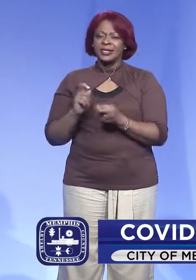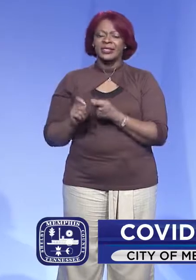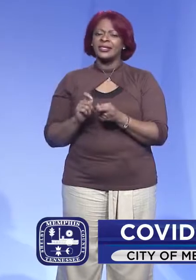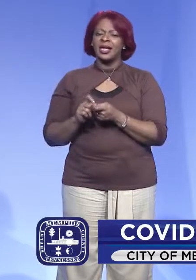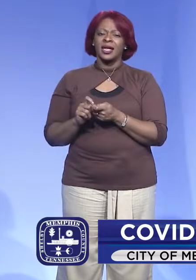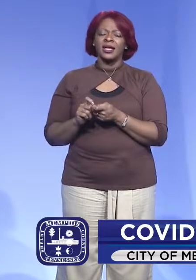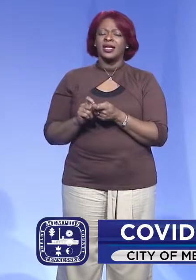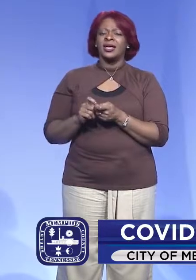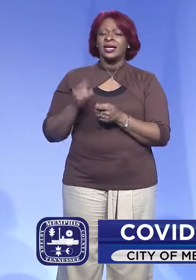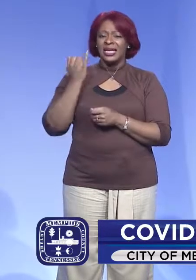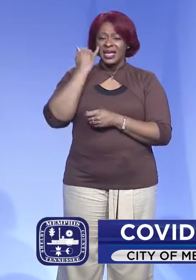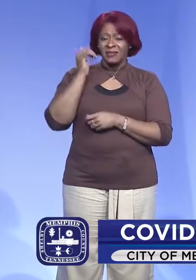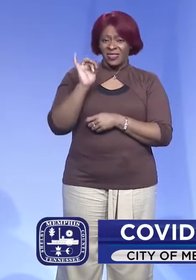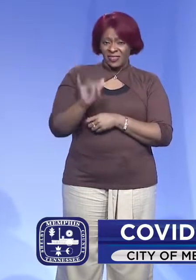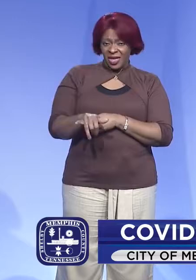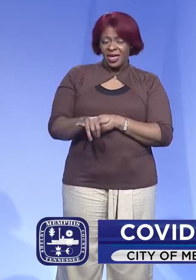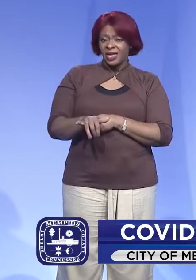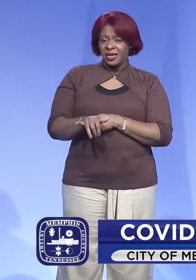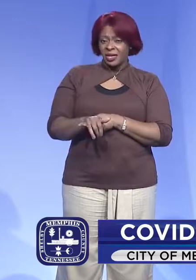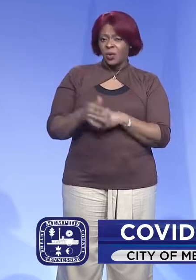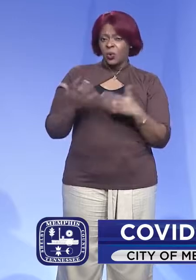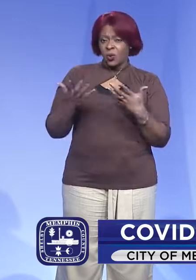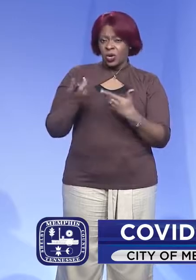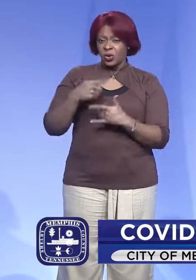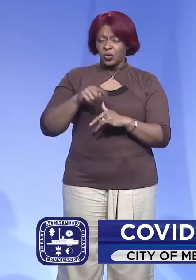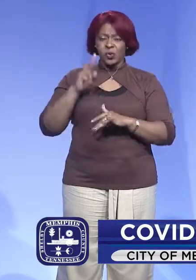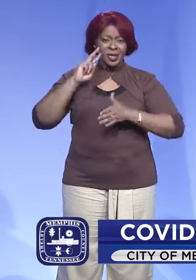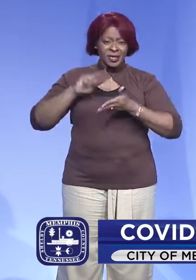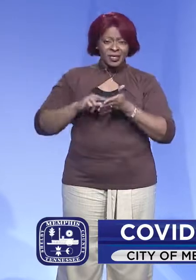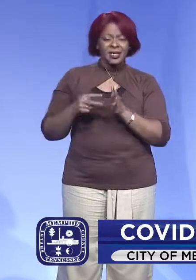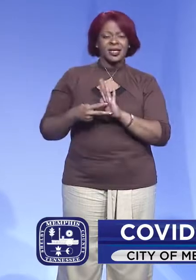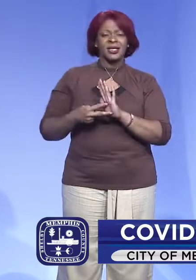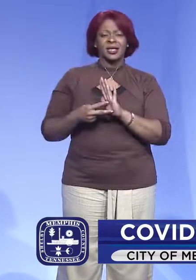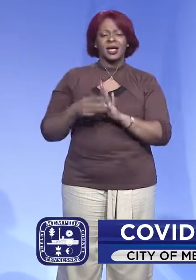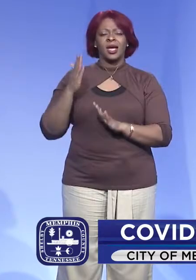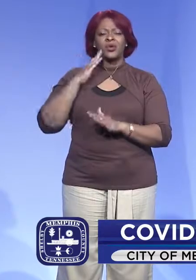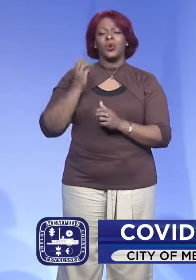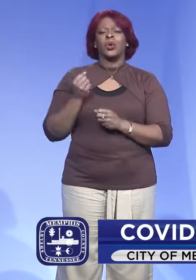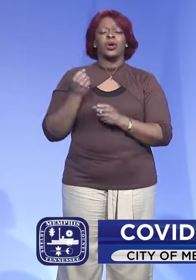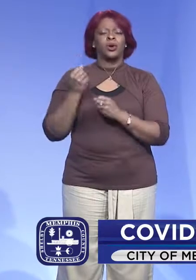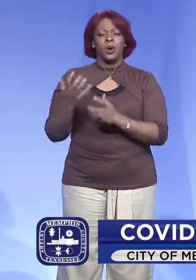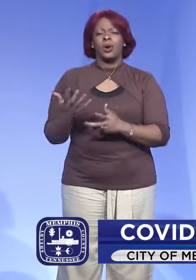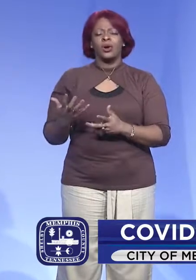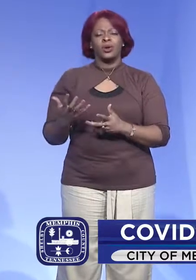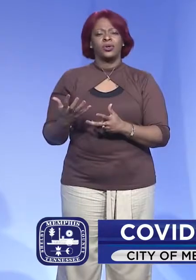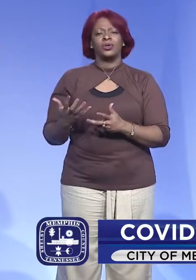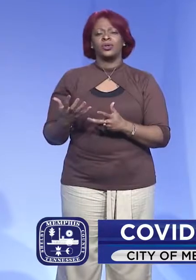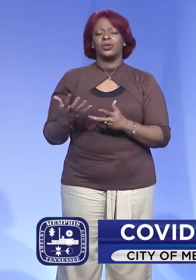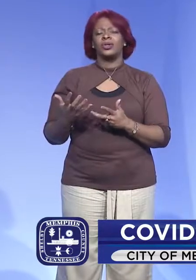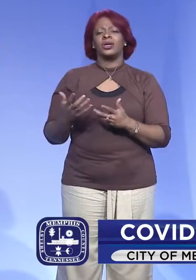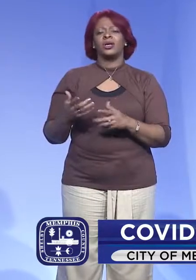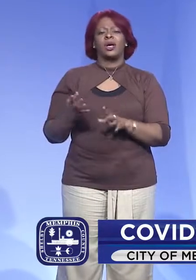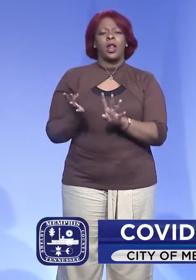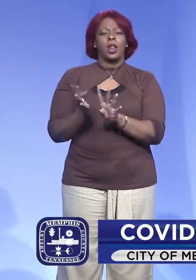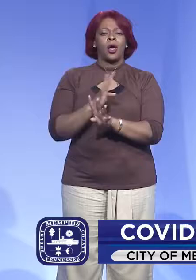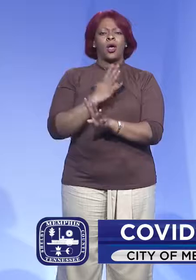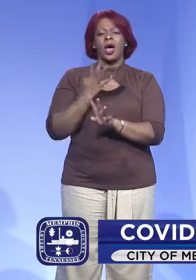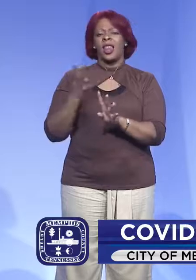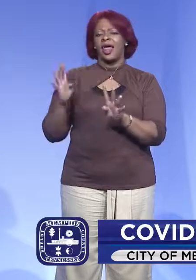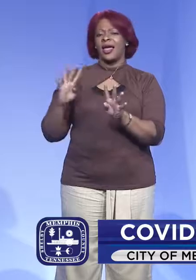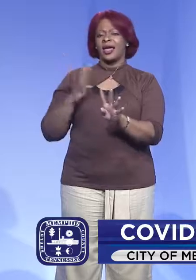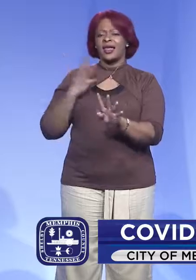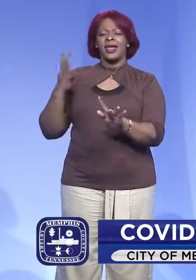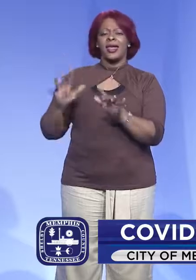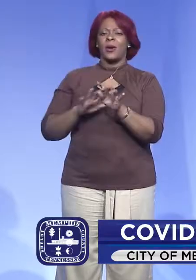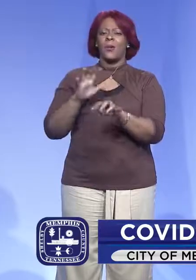exactly, if that was what you all intended. I know it caused, a long line, some people with appointments